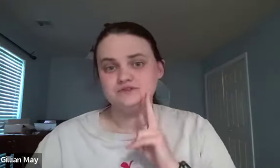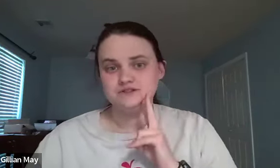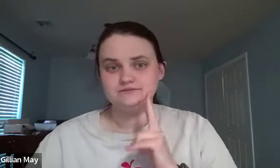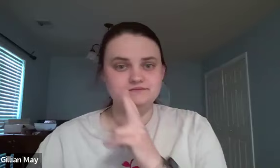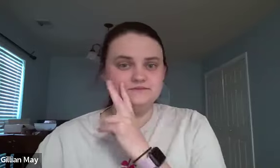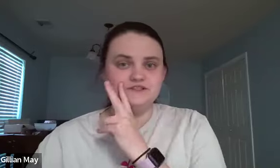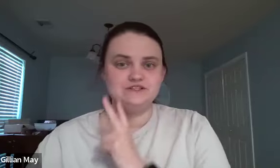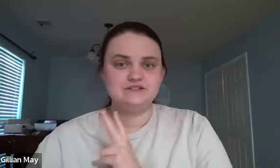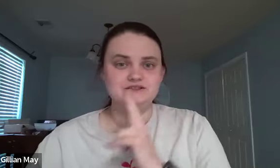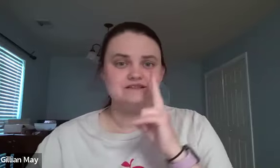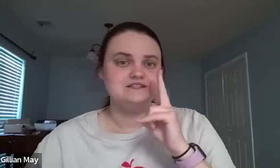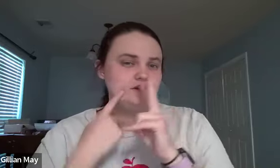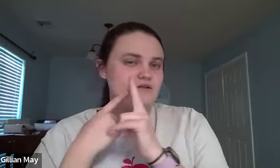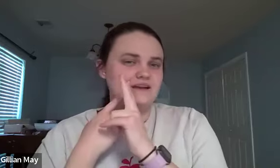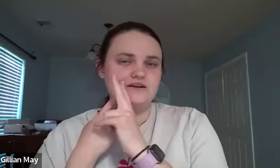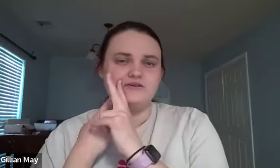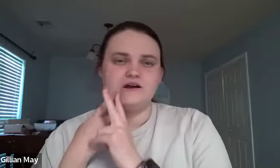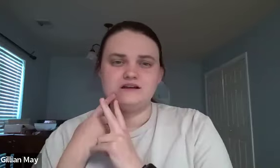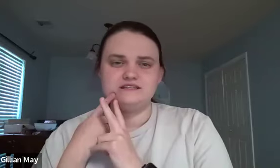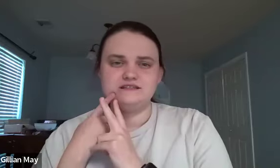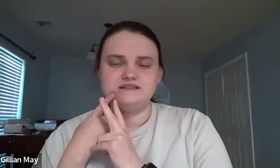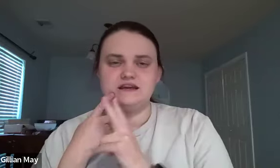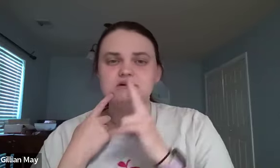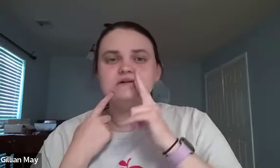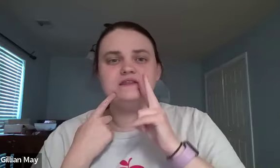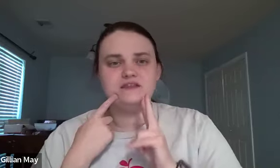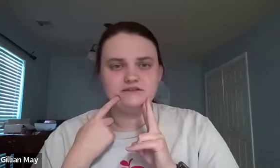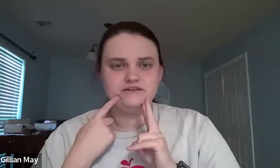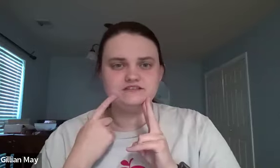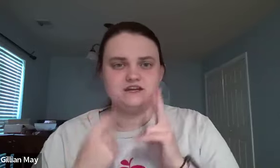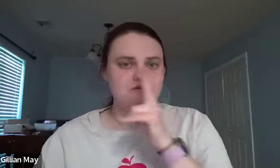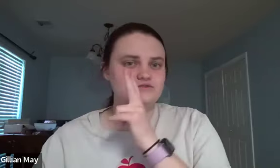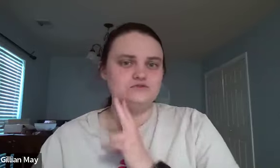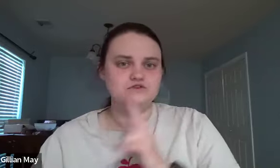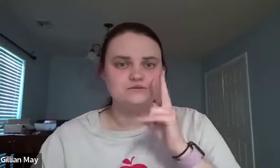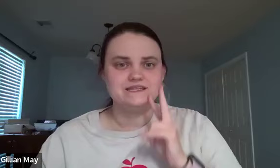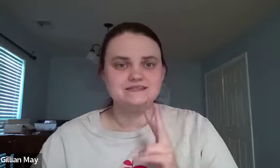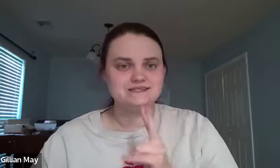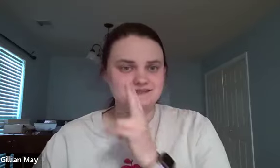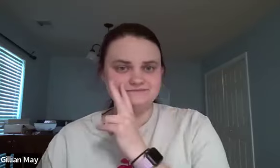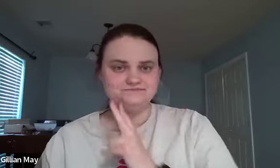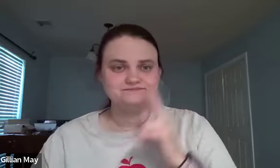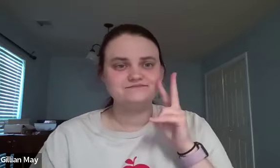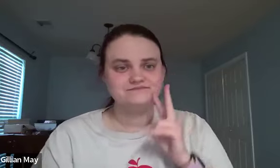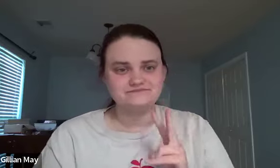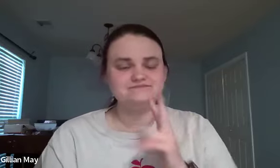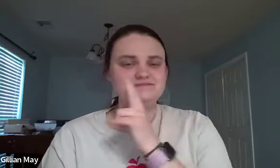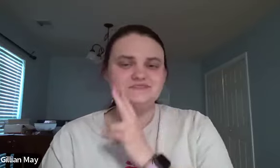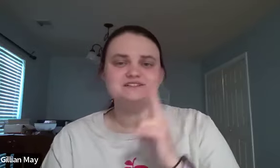2. So you go like across and down, and then on the other side of your mouth. Twins.